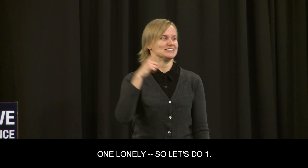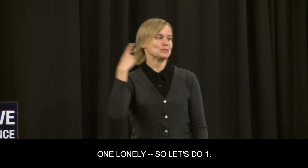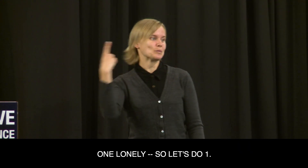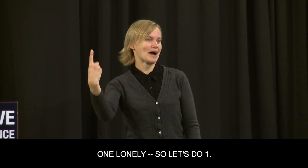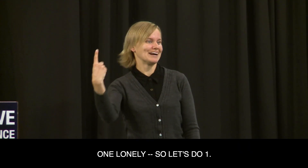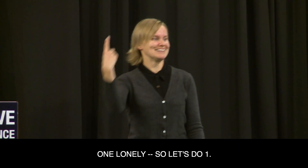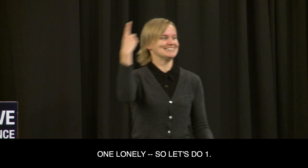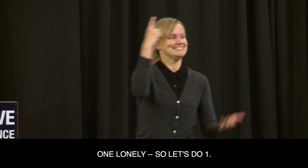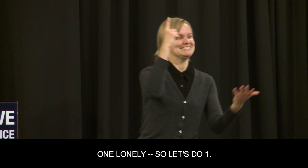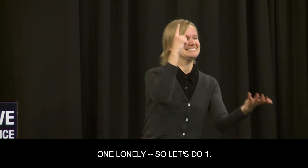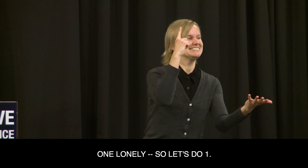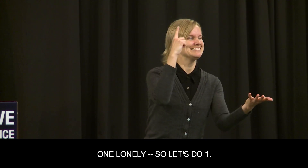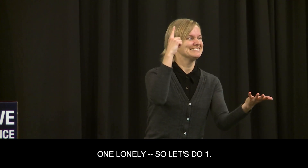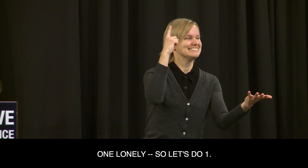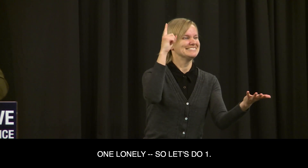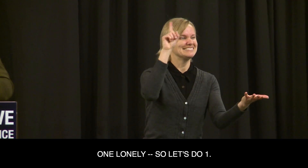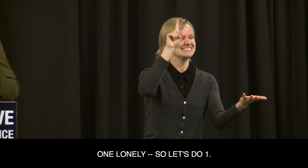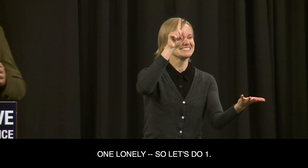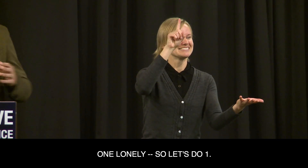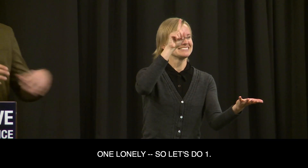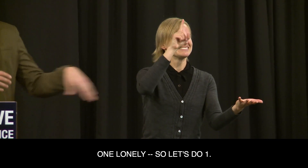1, lonely. So let's do 1.